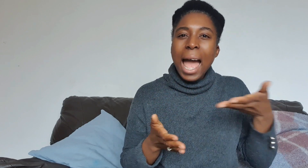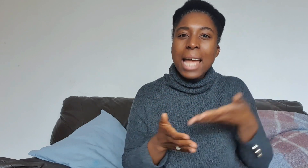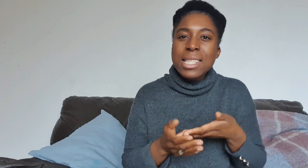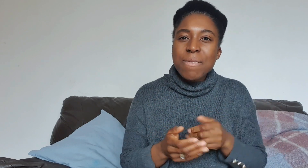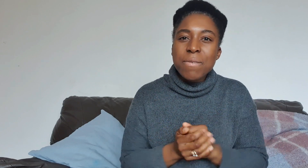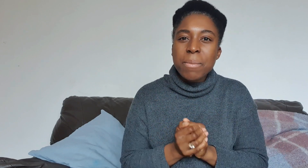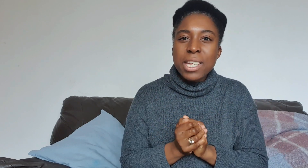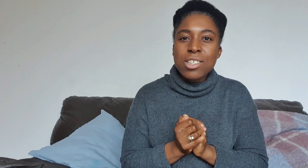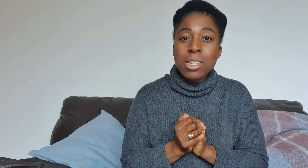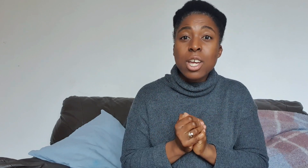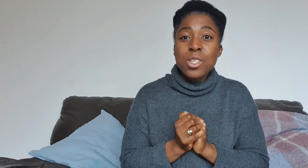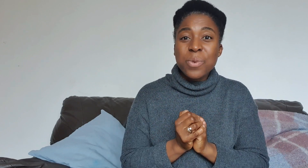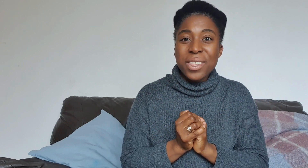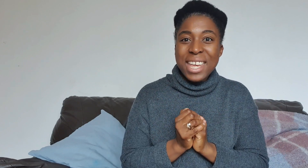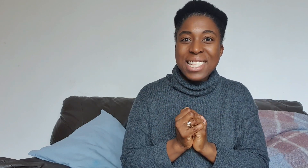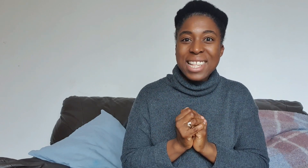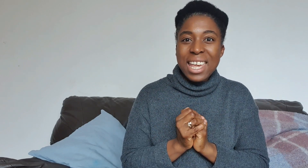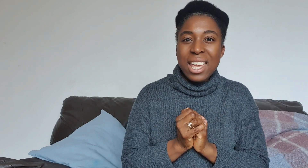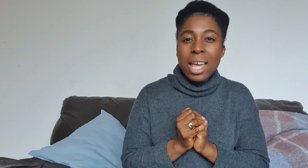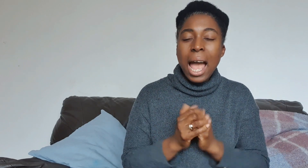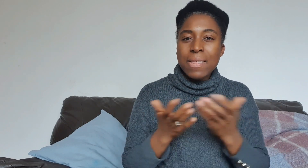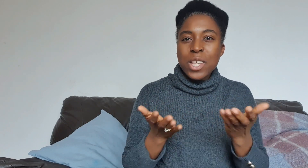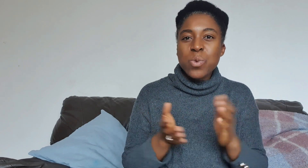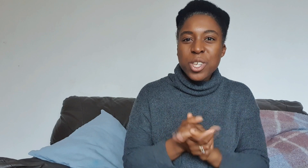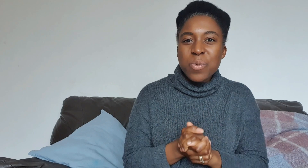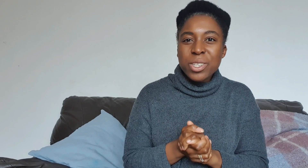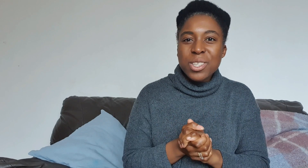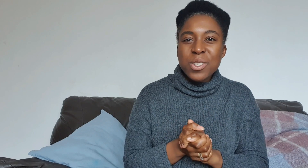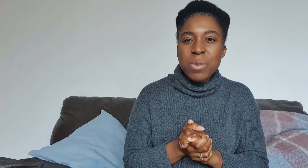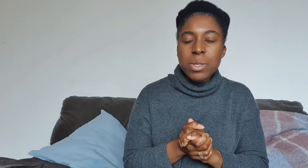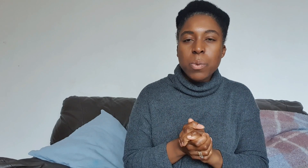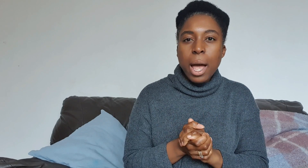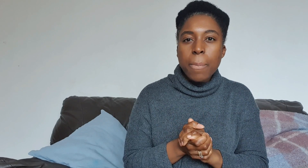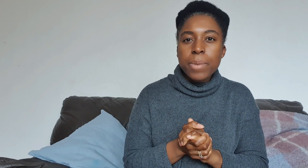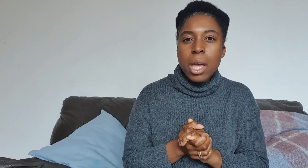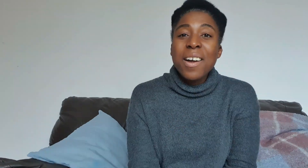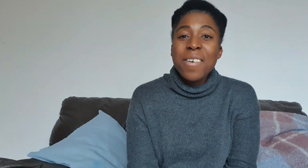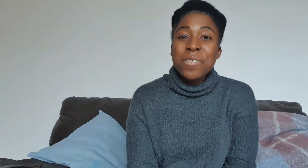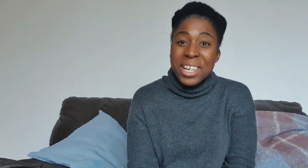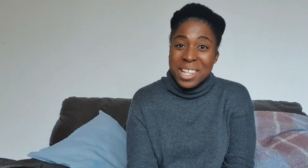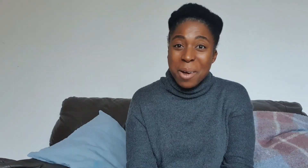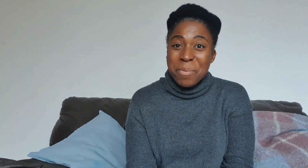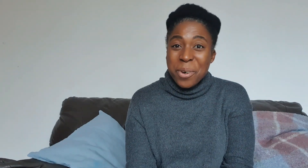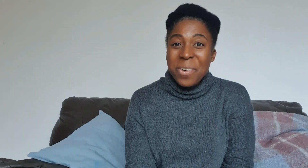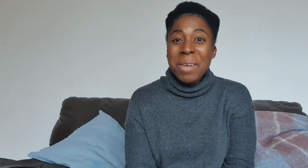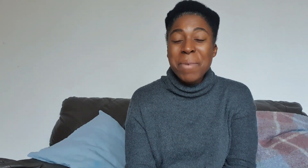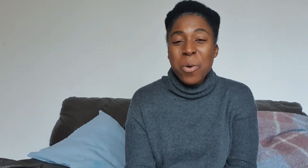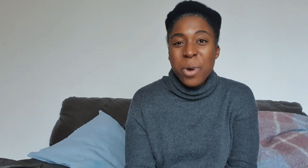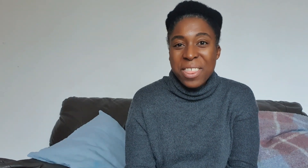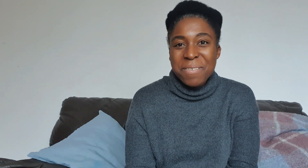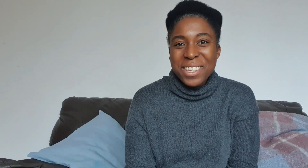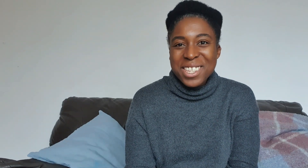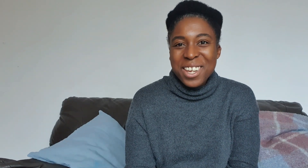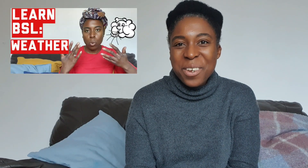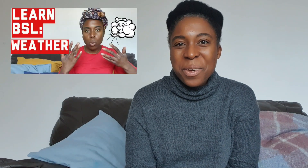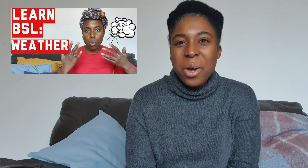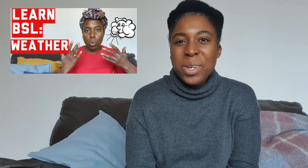adds information to what they're saying. And that's what you want to do as well. For example, in my weather video, we